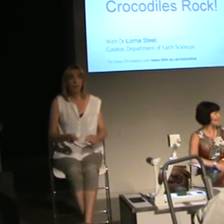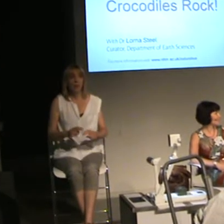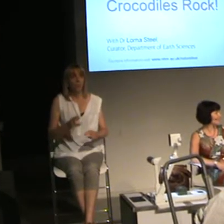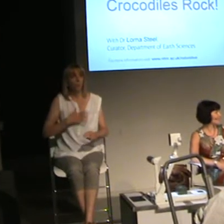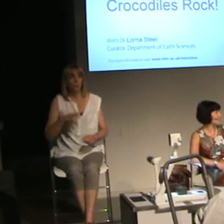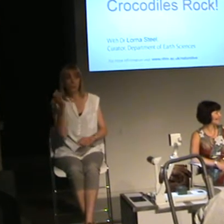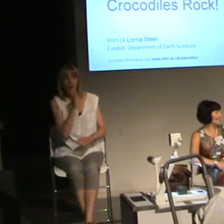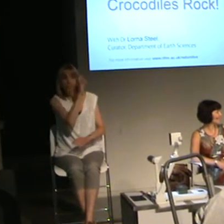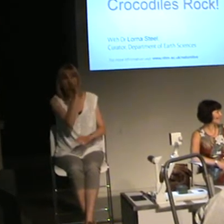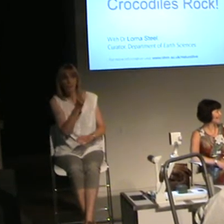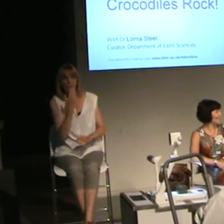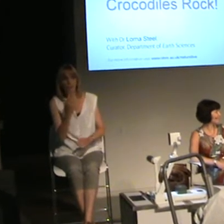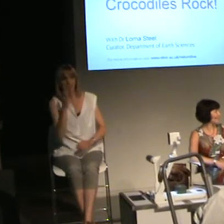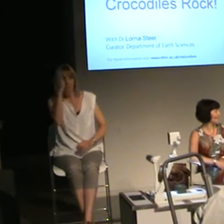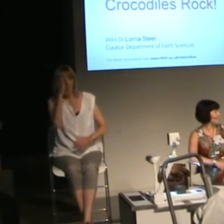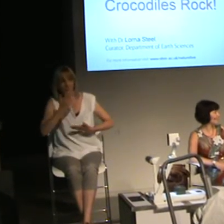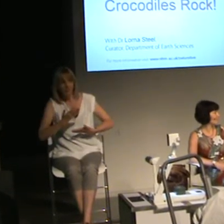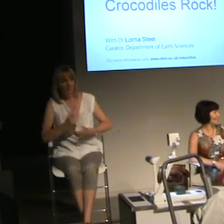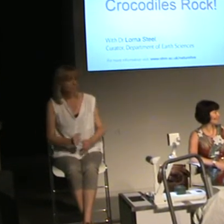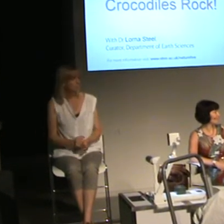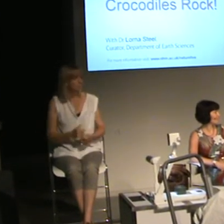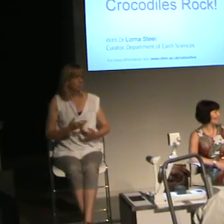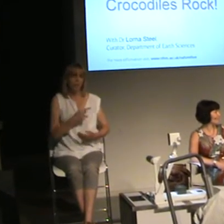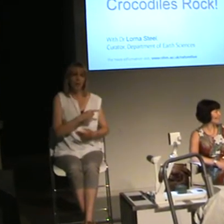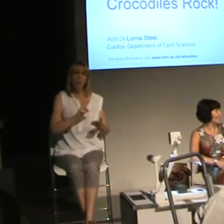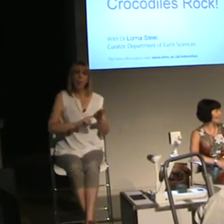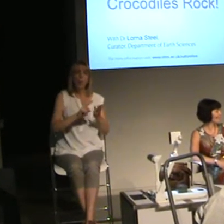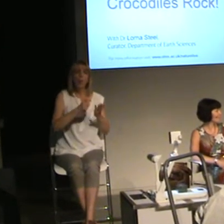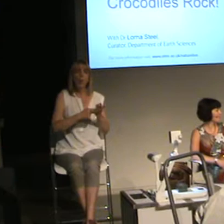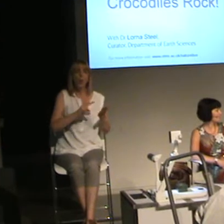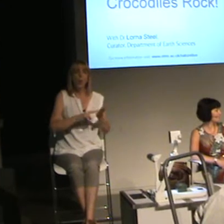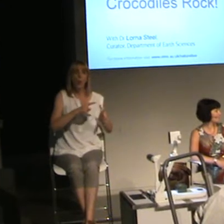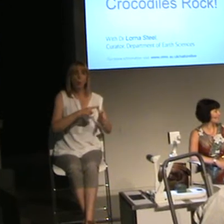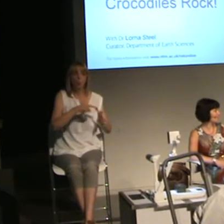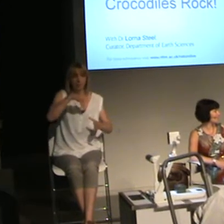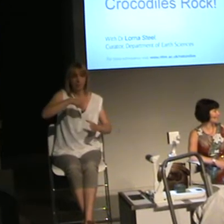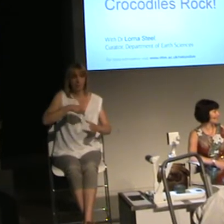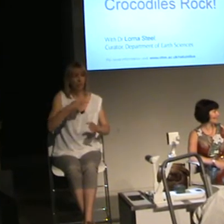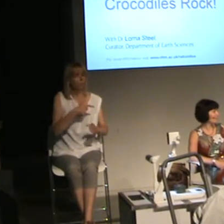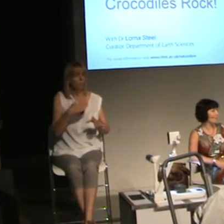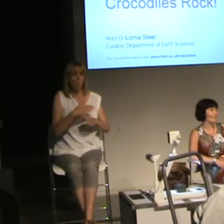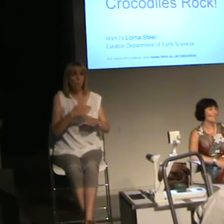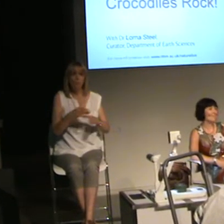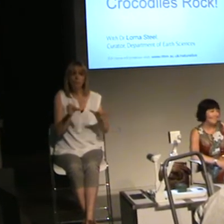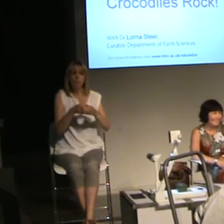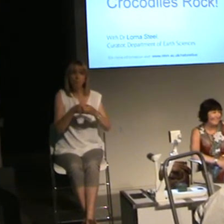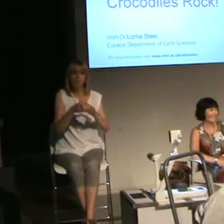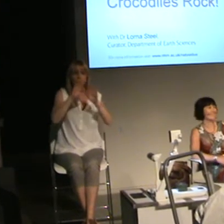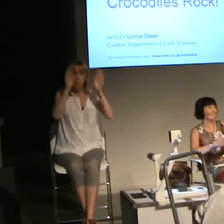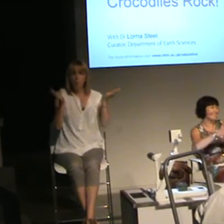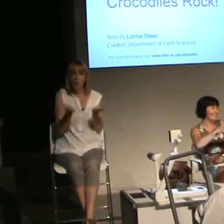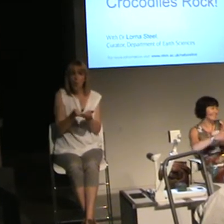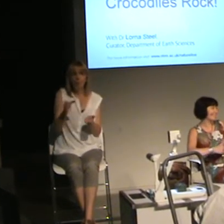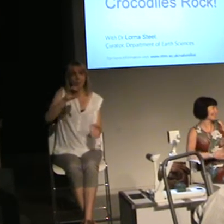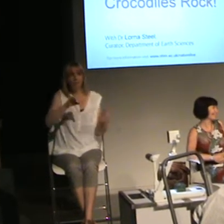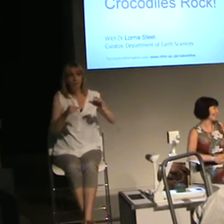a question. Today we have Lorna Steele from our Department of Earth Sciences. Let's give her a round of applause. It's a hot day. It's a hot